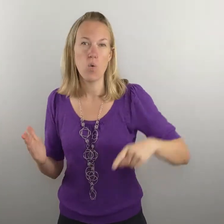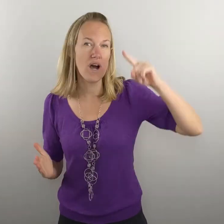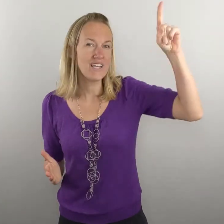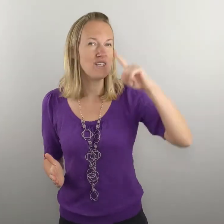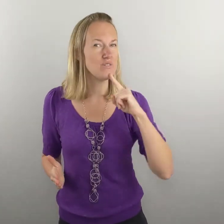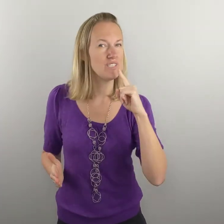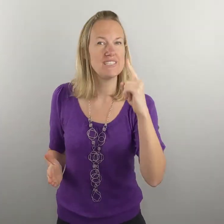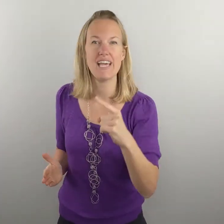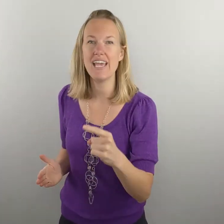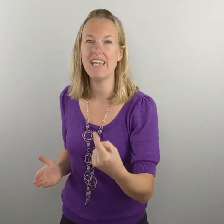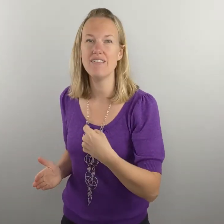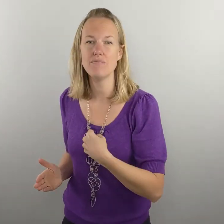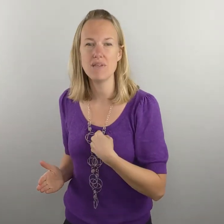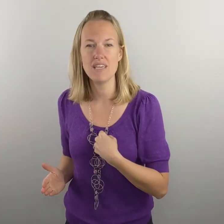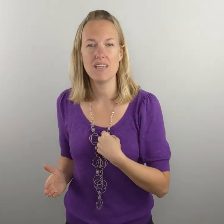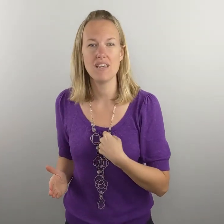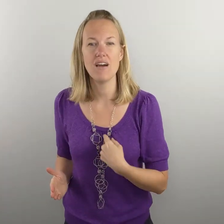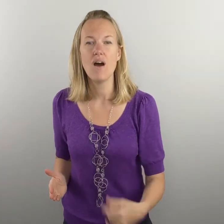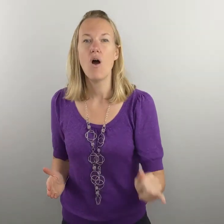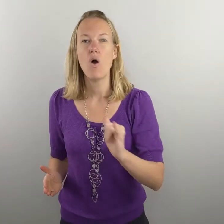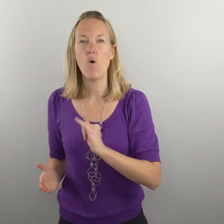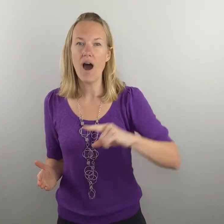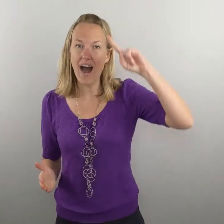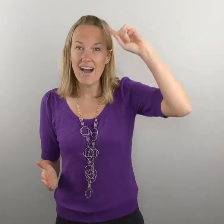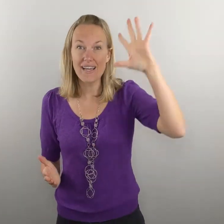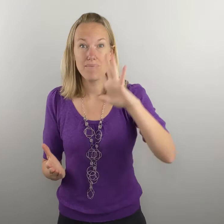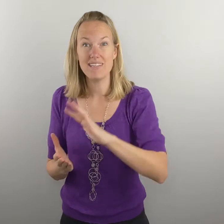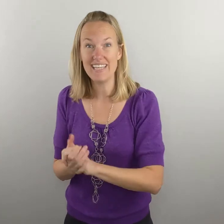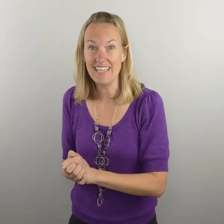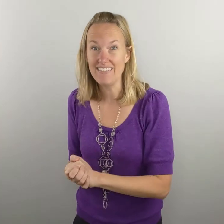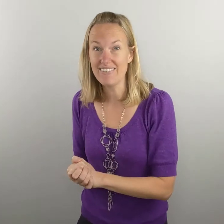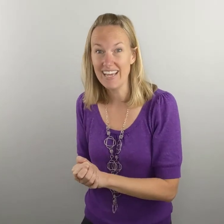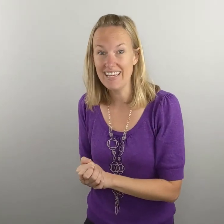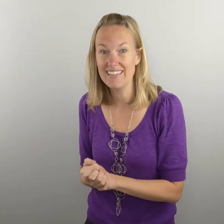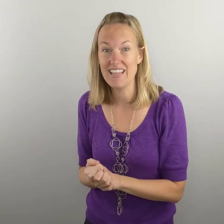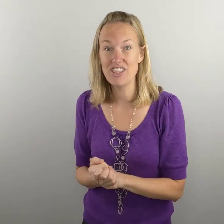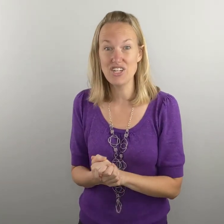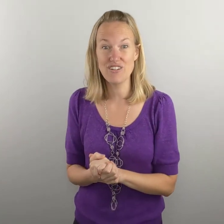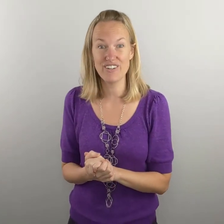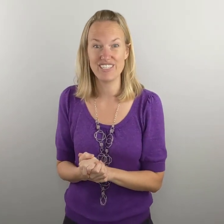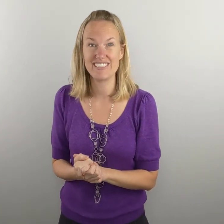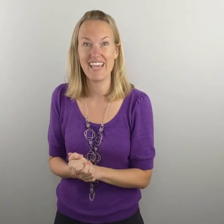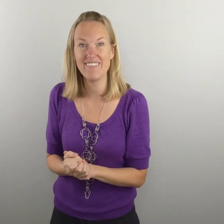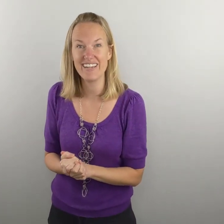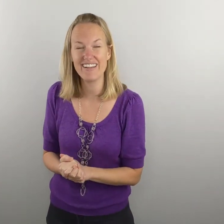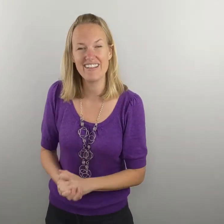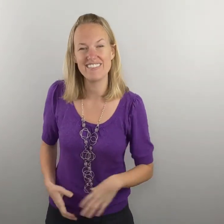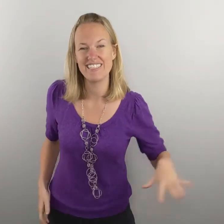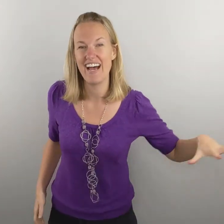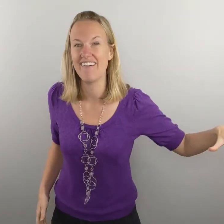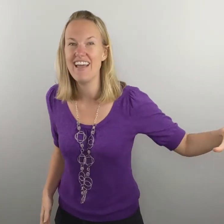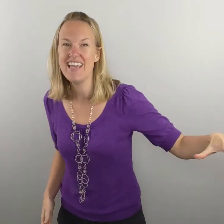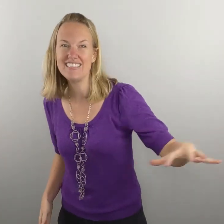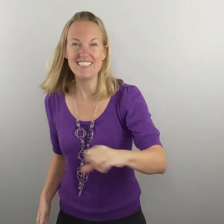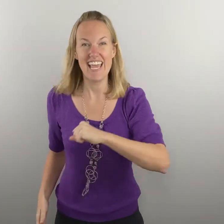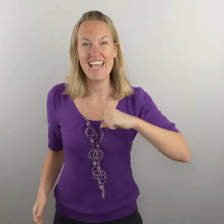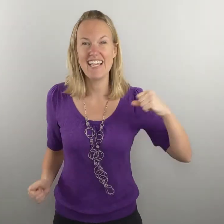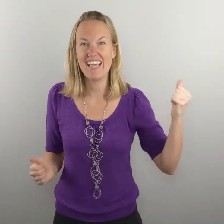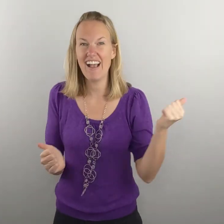what you say of me. Oh, I believe. Okay, and then third verse. Okay, we're getting close now. Taking